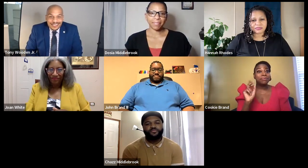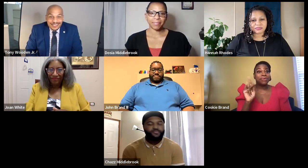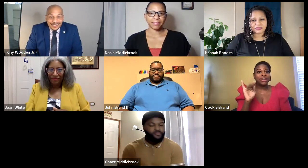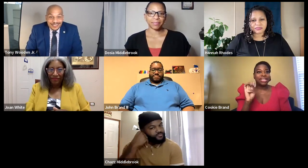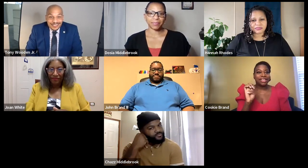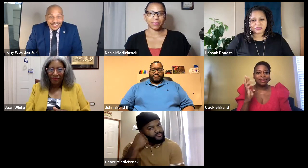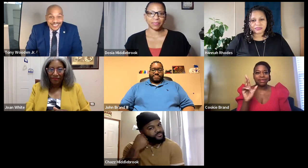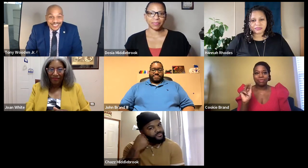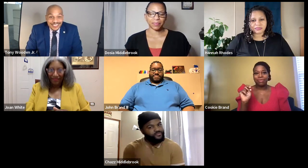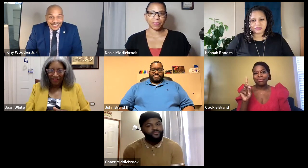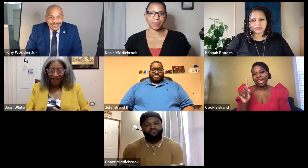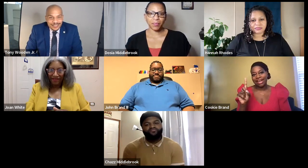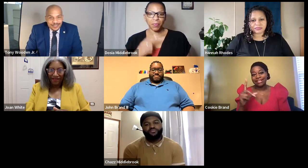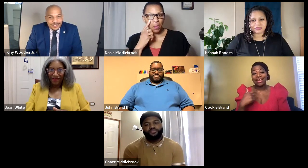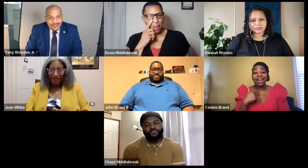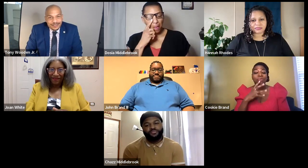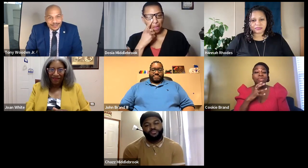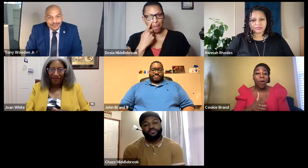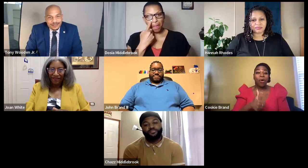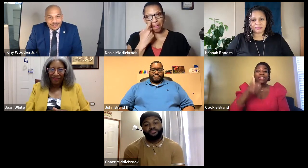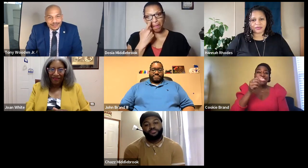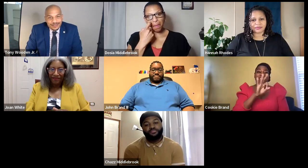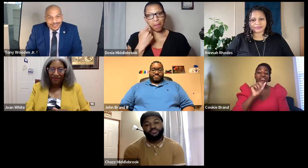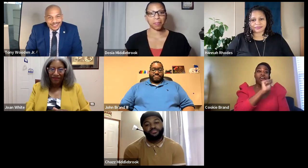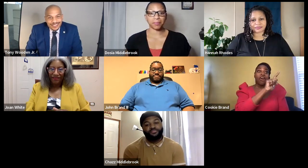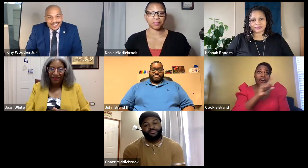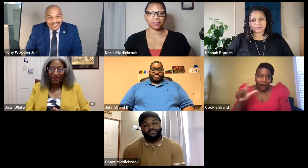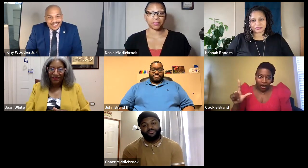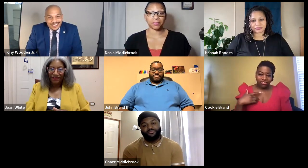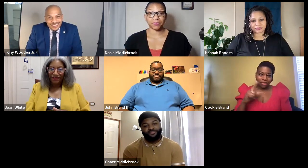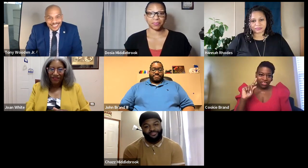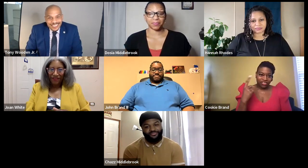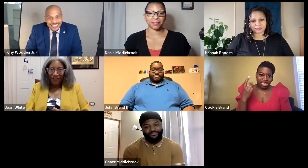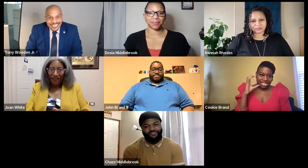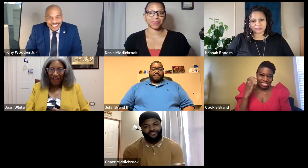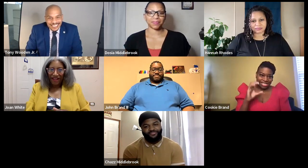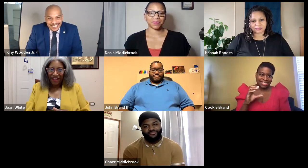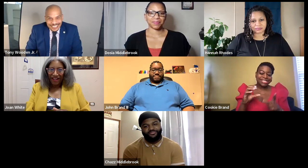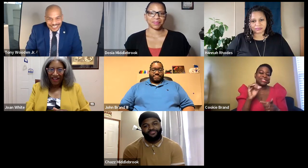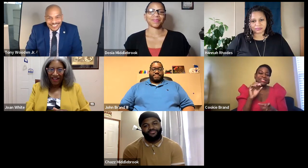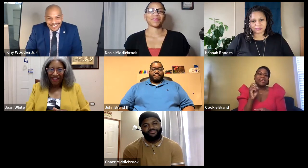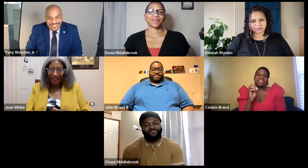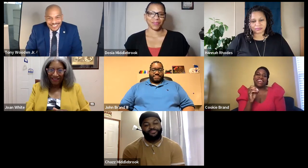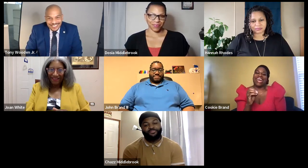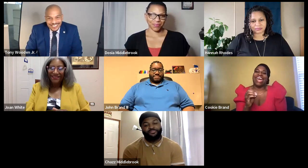I'm glad that people are here connected watching. My name is Cookie Brand. I'm the oldest of all of my first cousins.